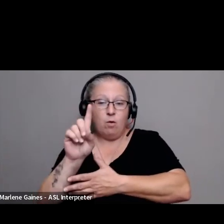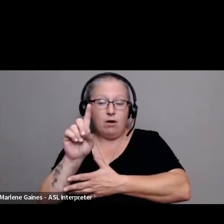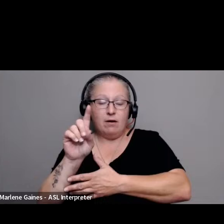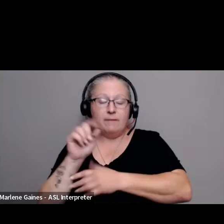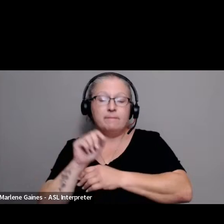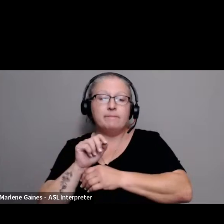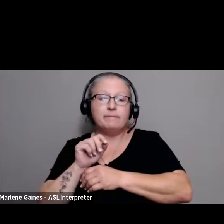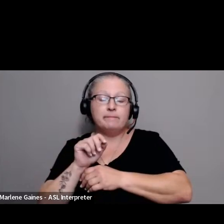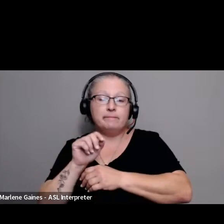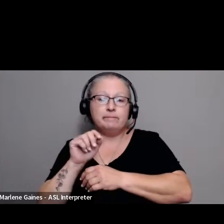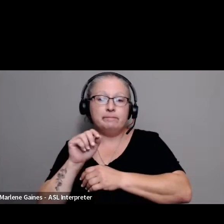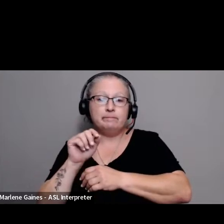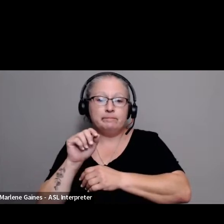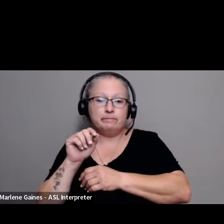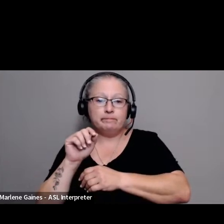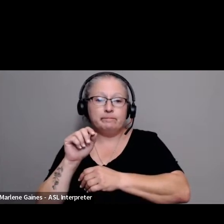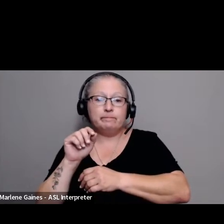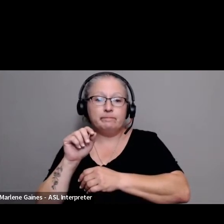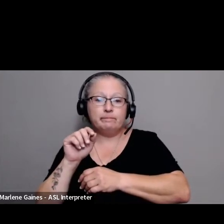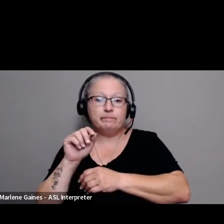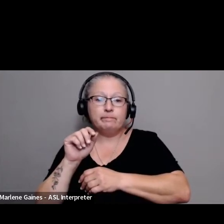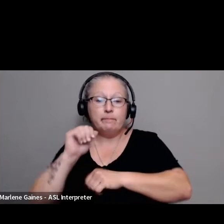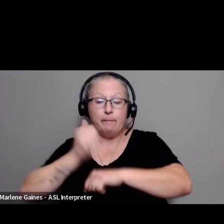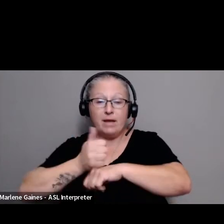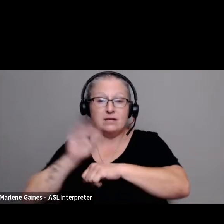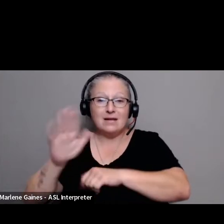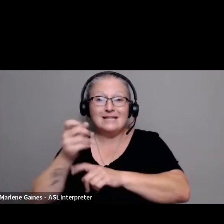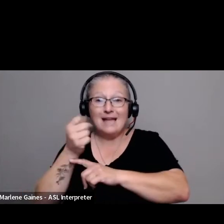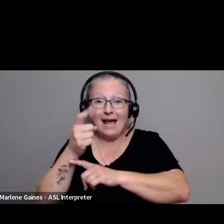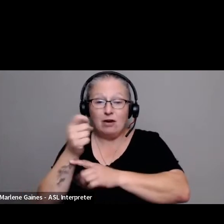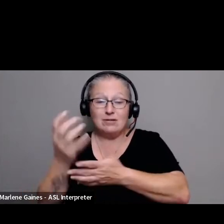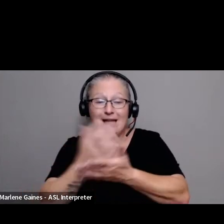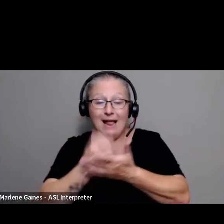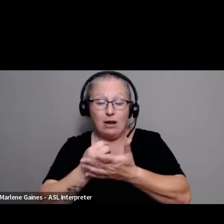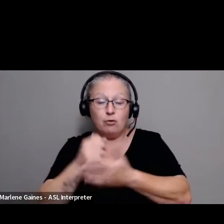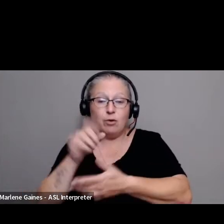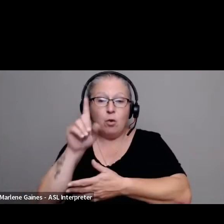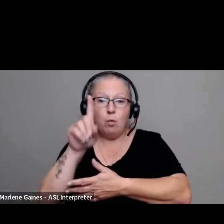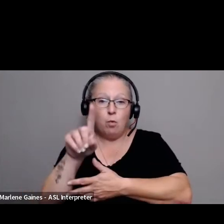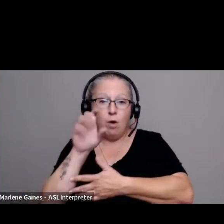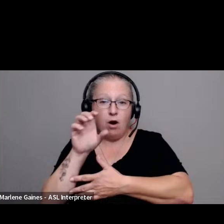$126,171. That's based on an annualized salary of